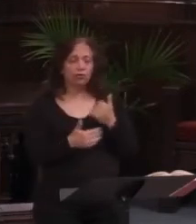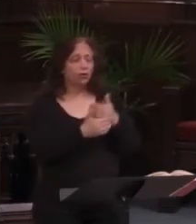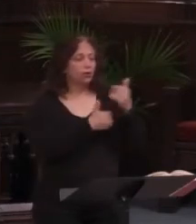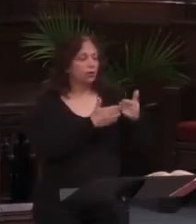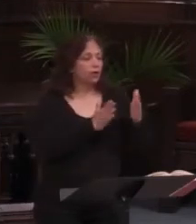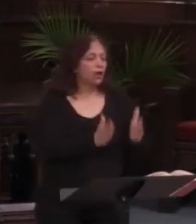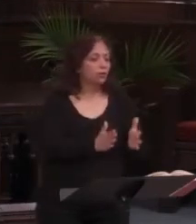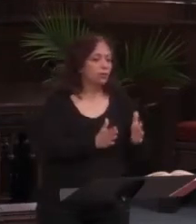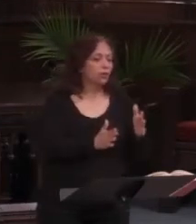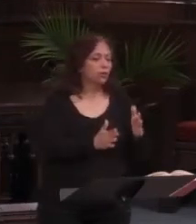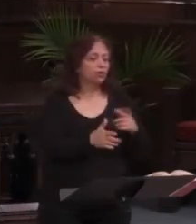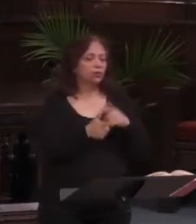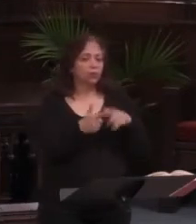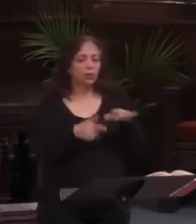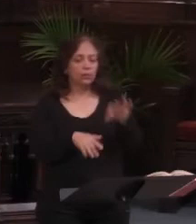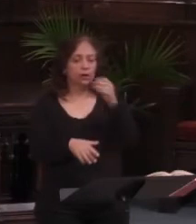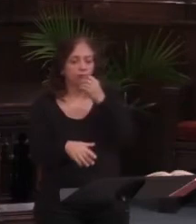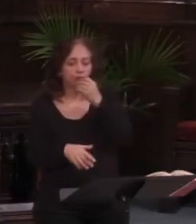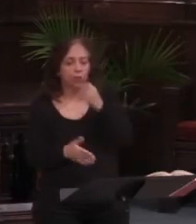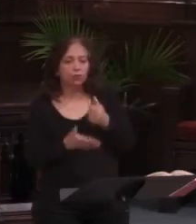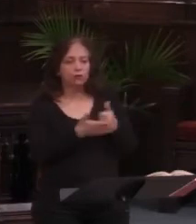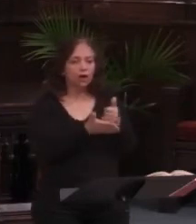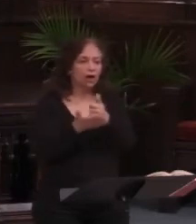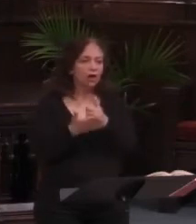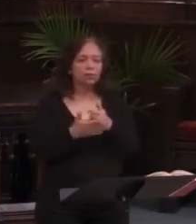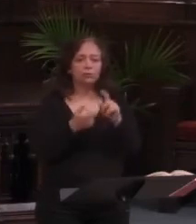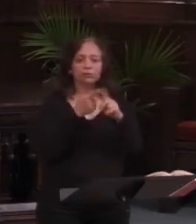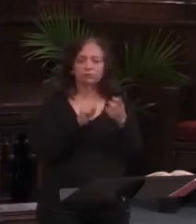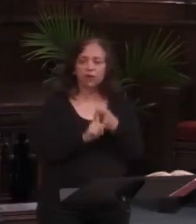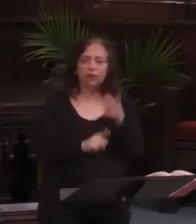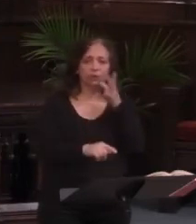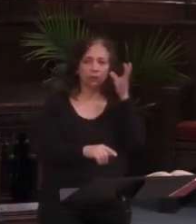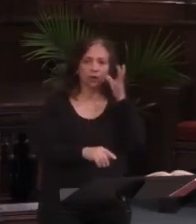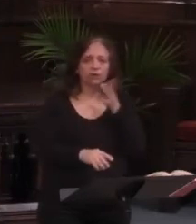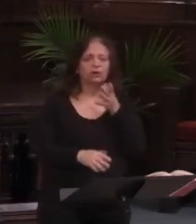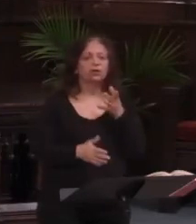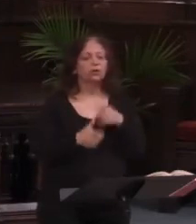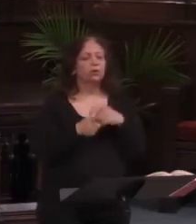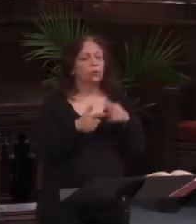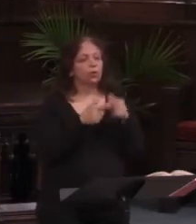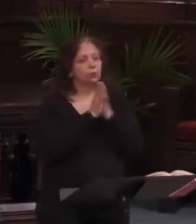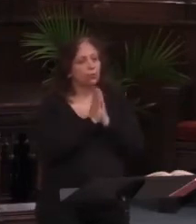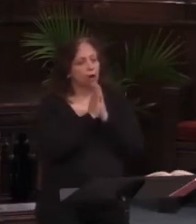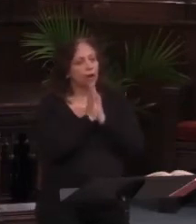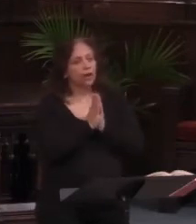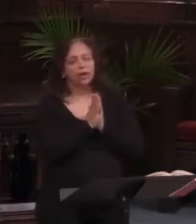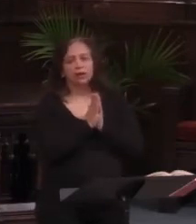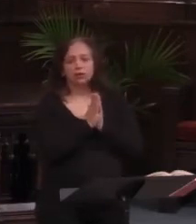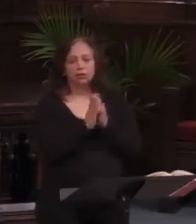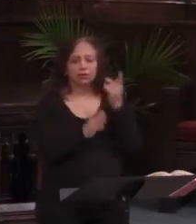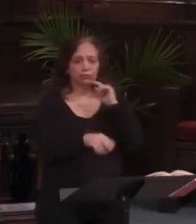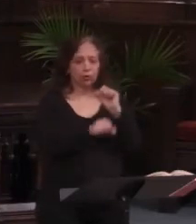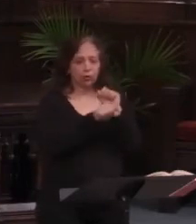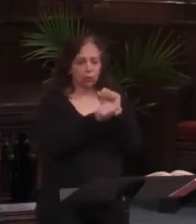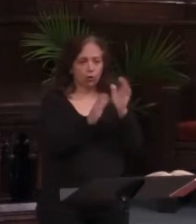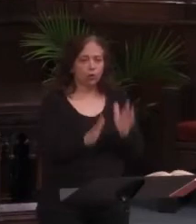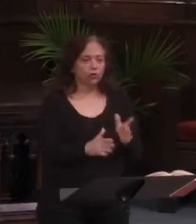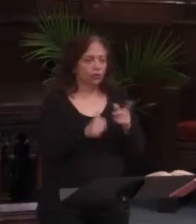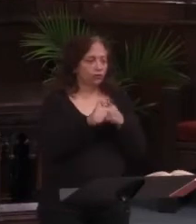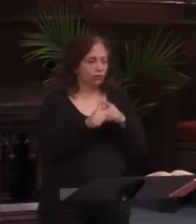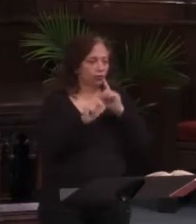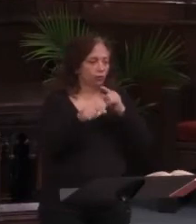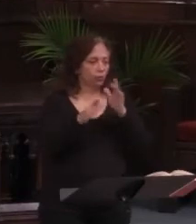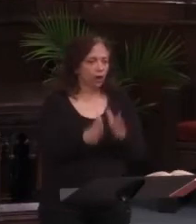neighbors, or pick up groceries for a friend or a parent, or pray for healthcare workers and first